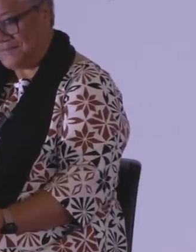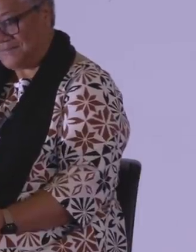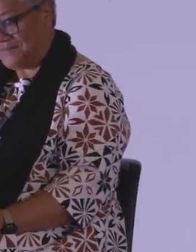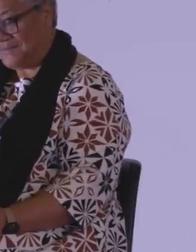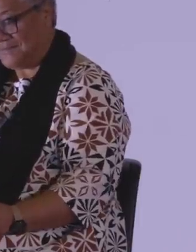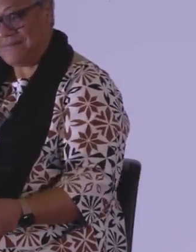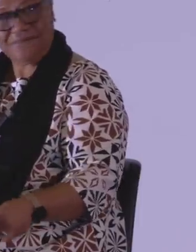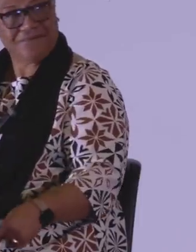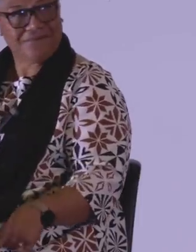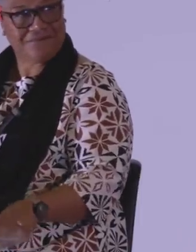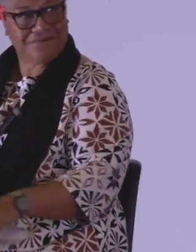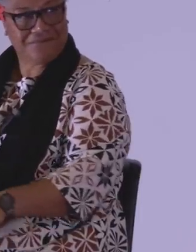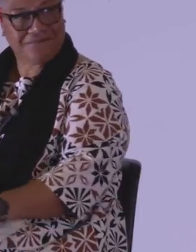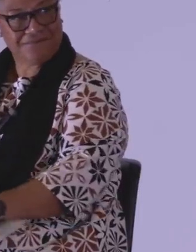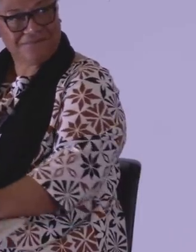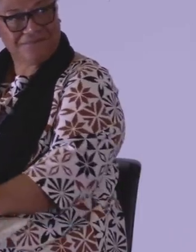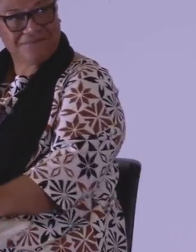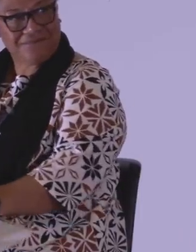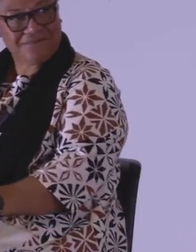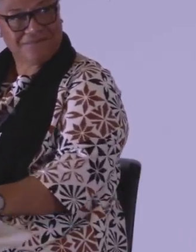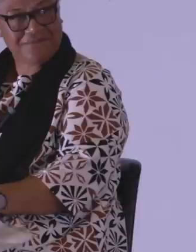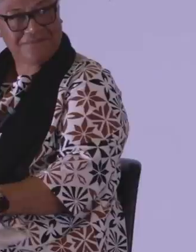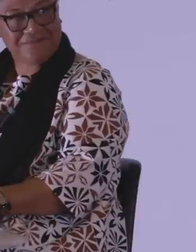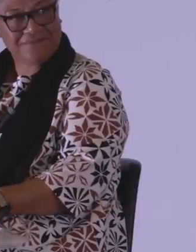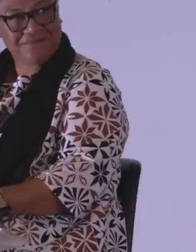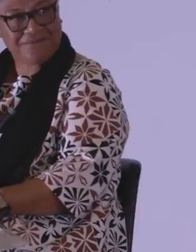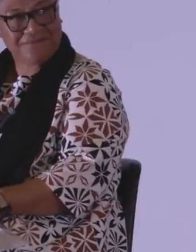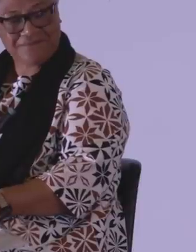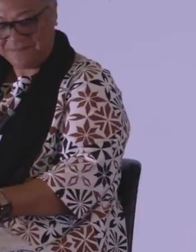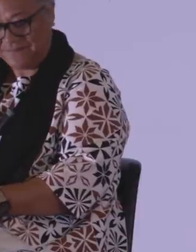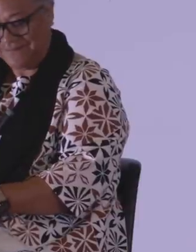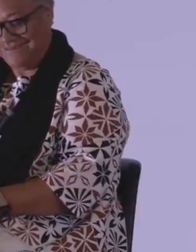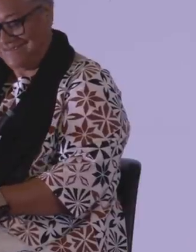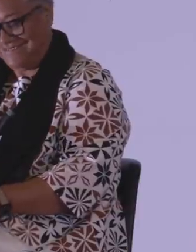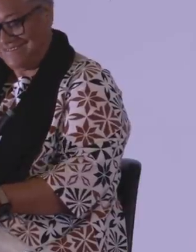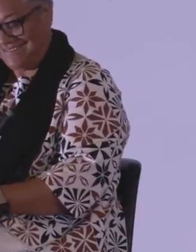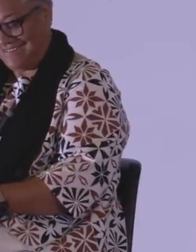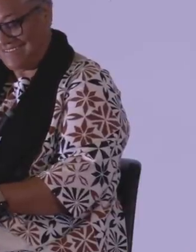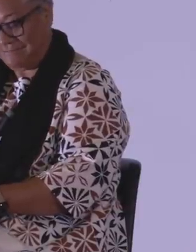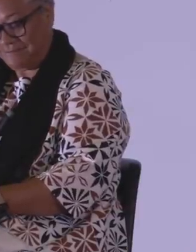But also, I would like to take time to really more collectively